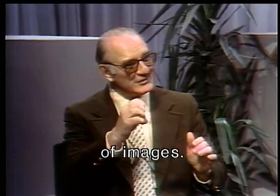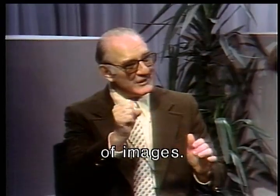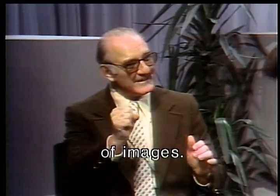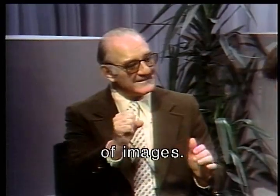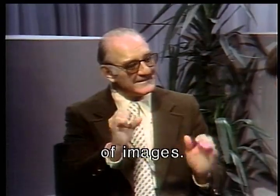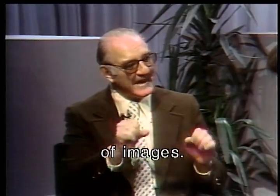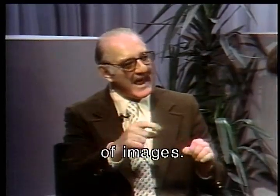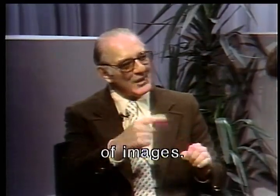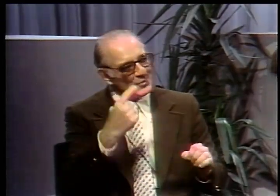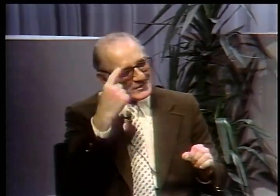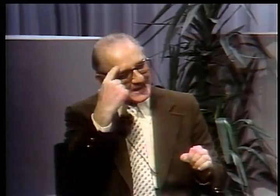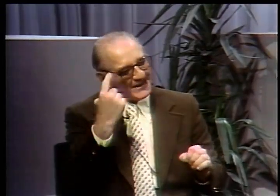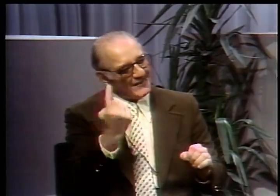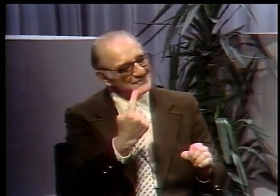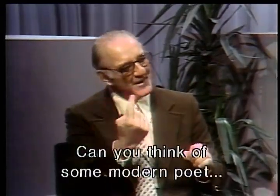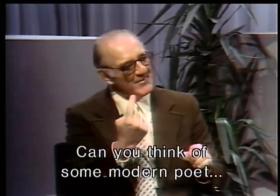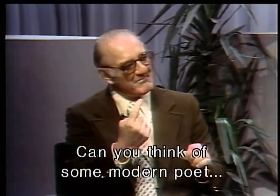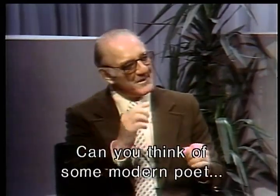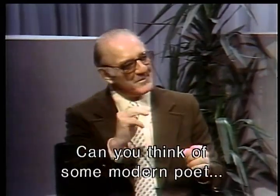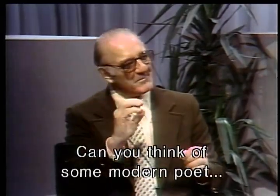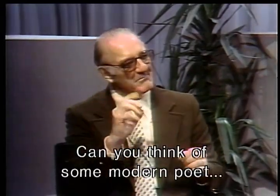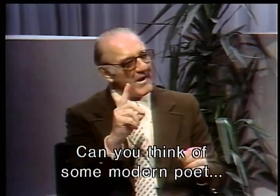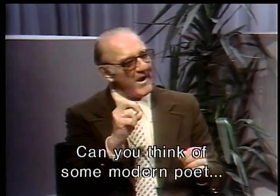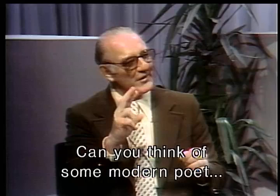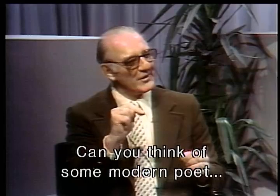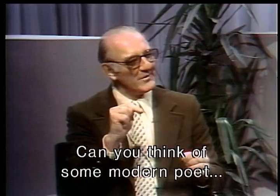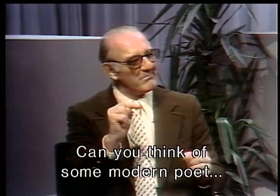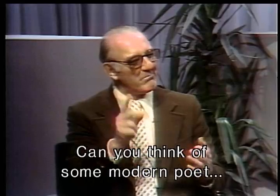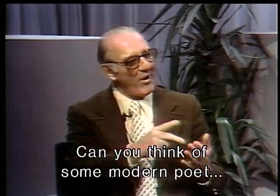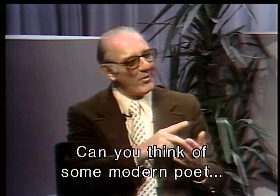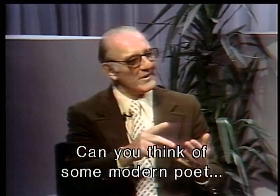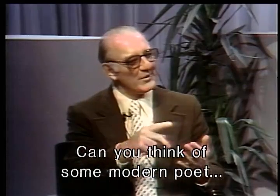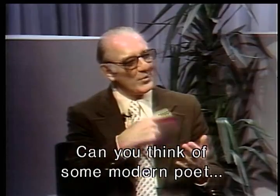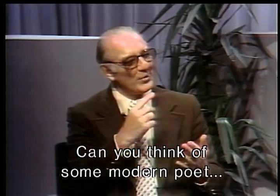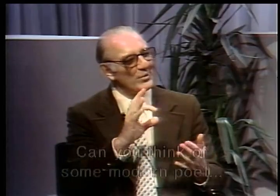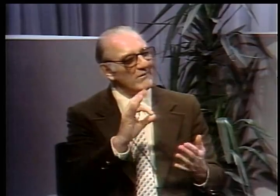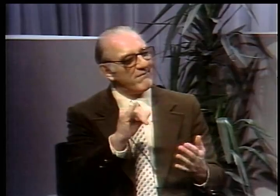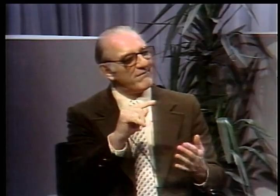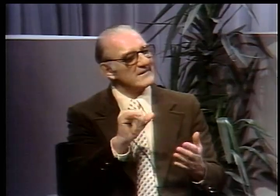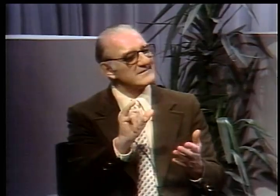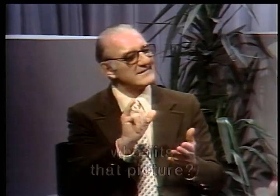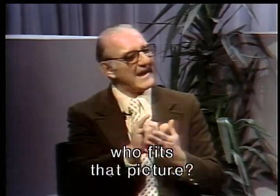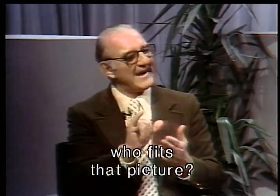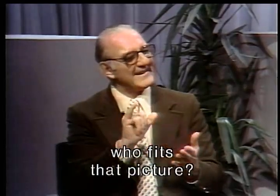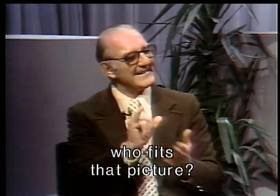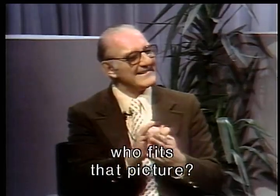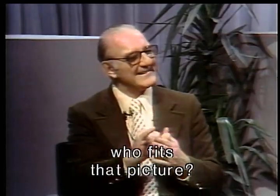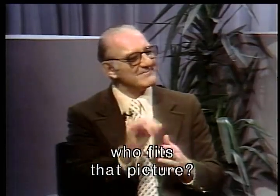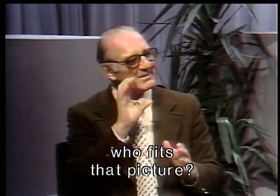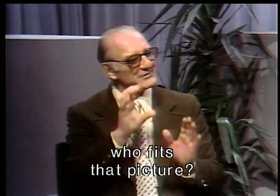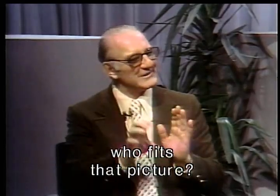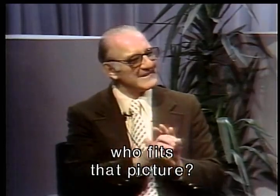images. You think of some modern poet who fits that picture.